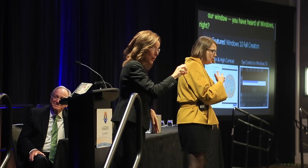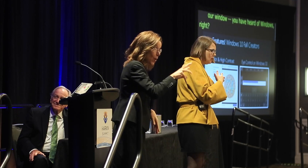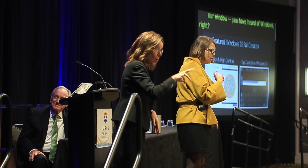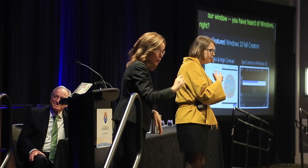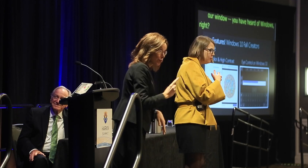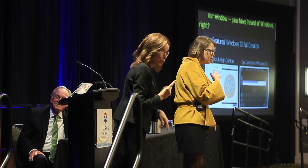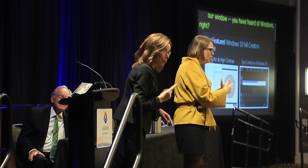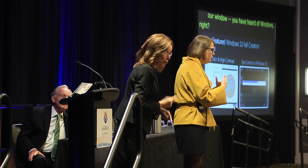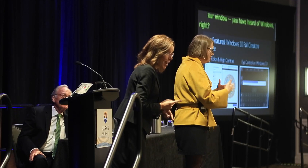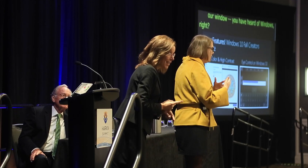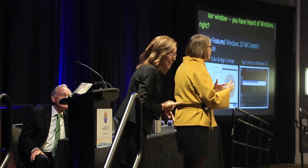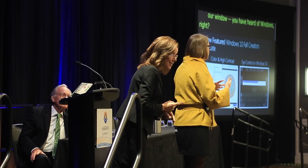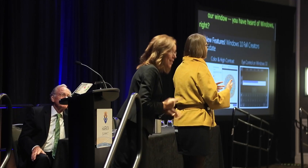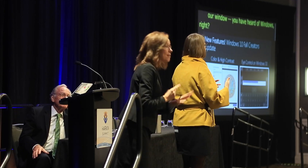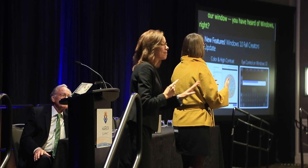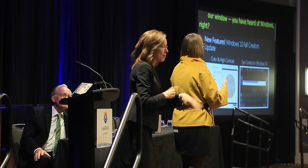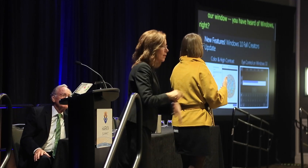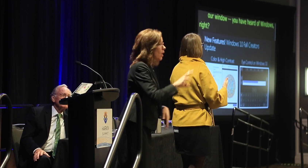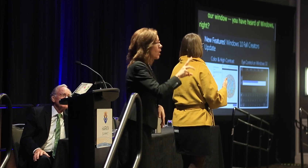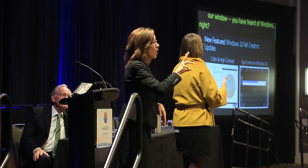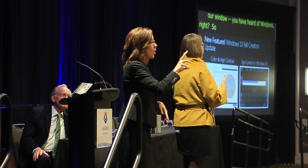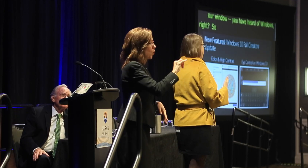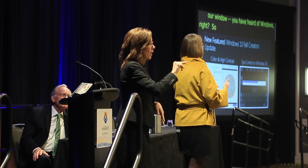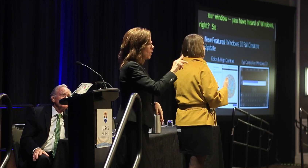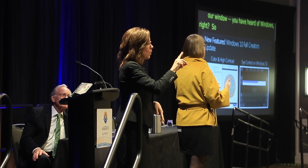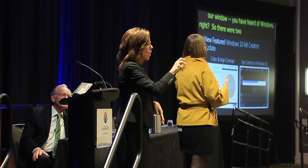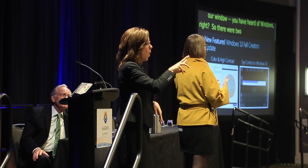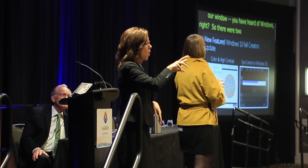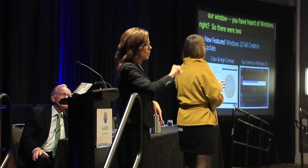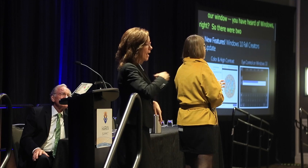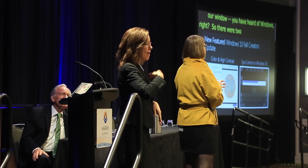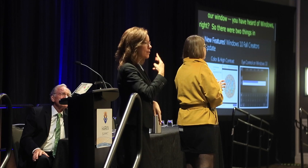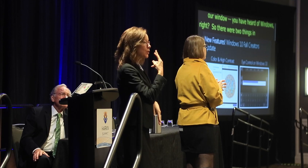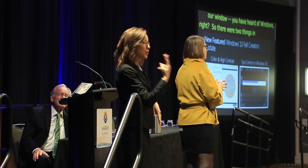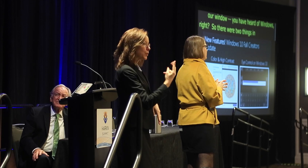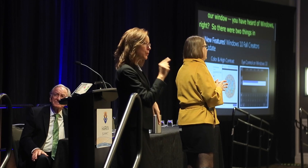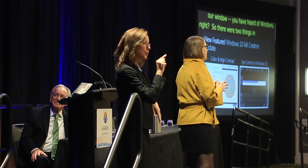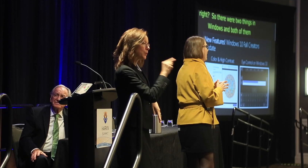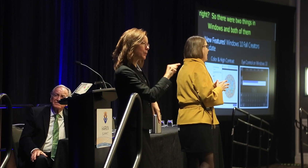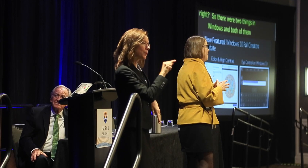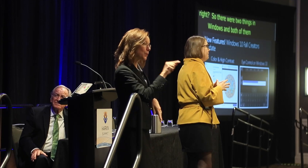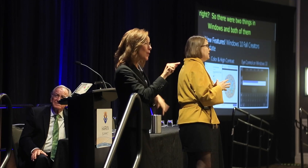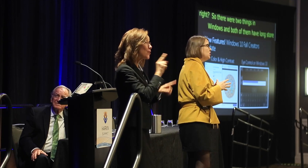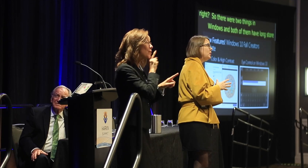right? There were two things in Windows. Both of them have very long stories behind them.